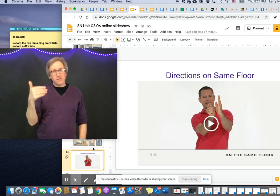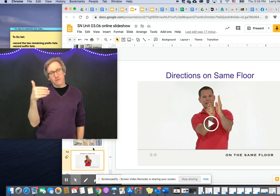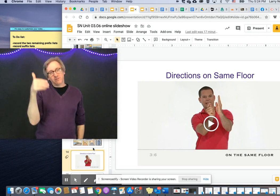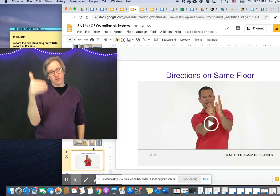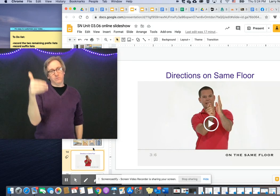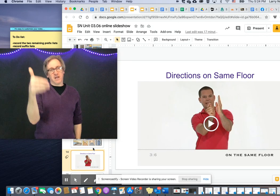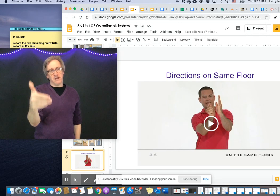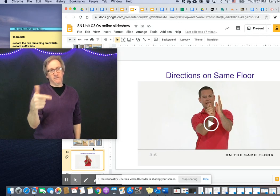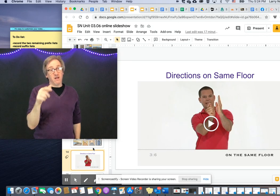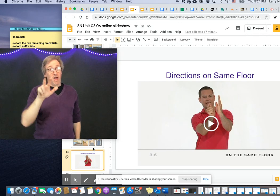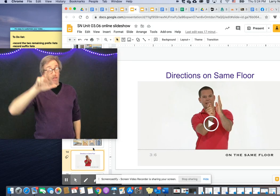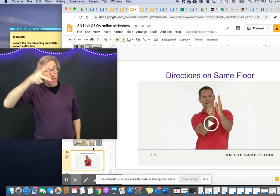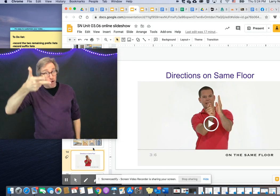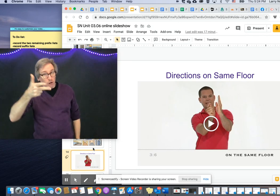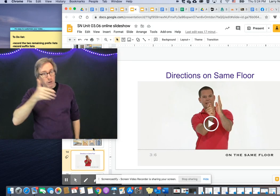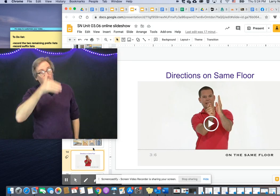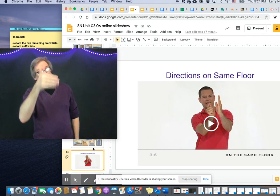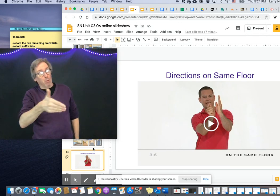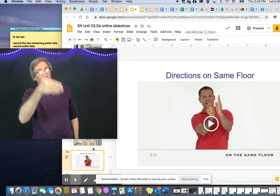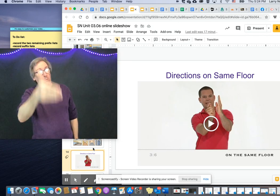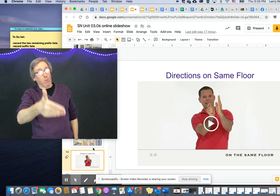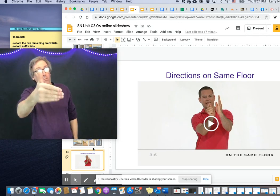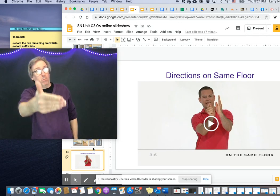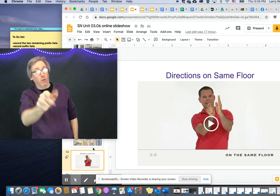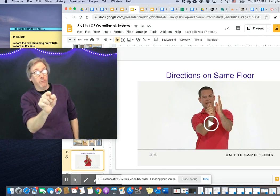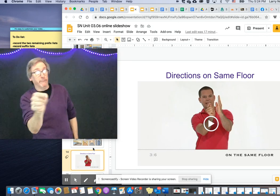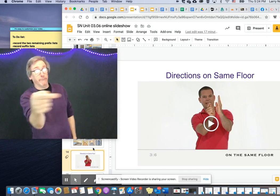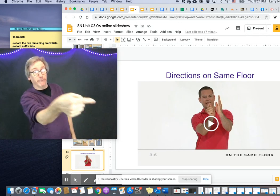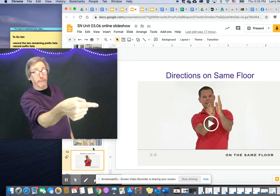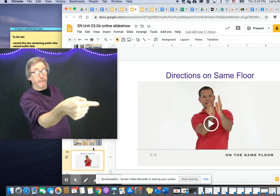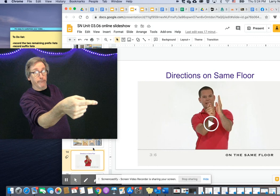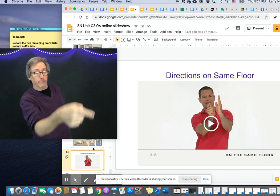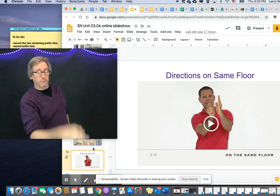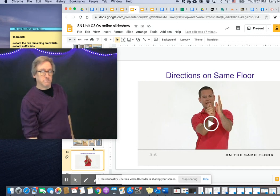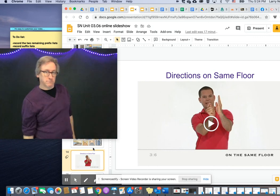It's always helpful to do kind of third, boom, boom, boom.